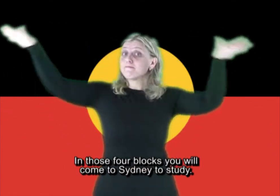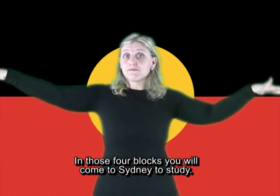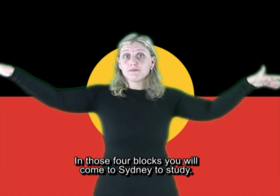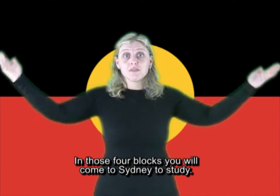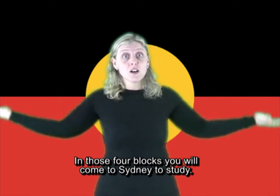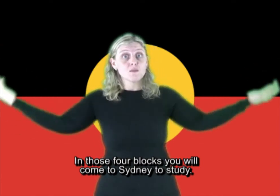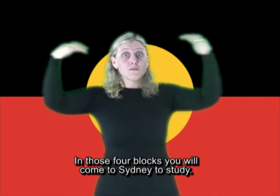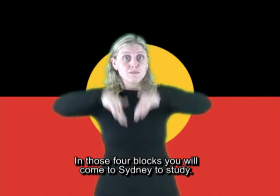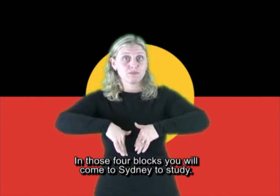will come to Sydney to study.